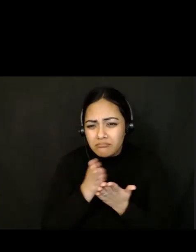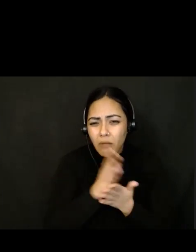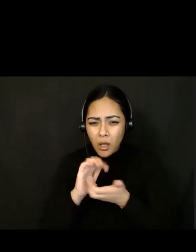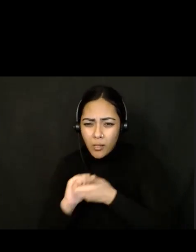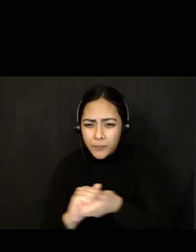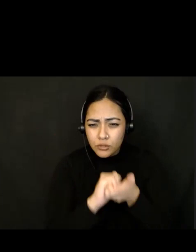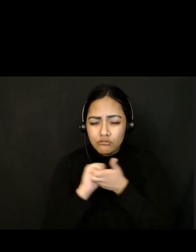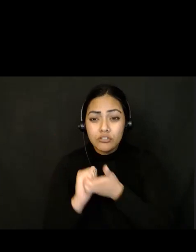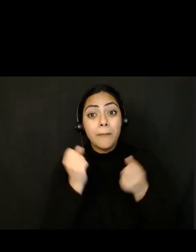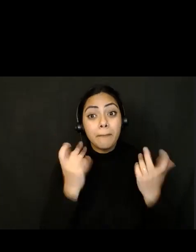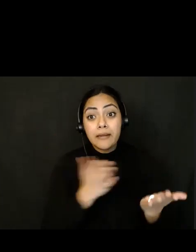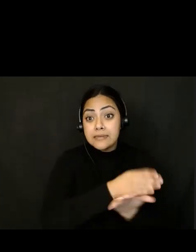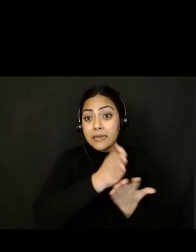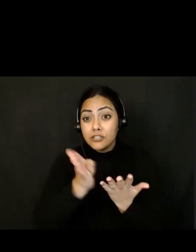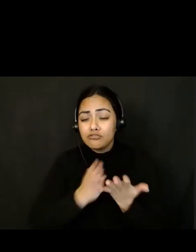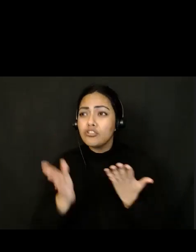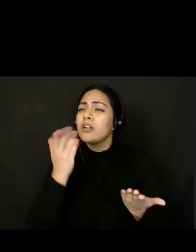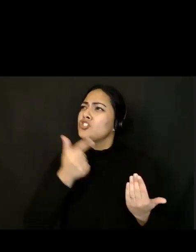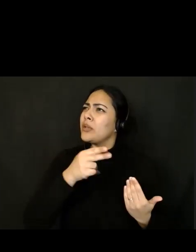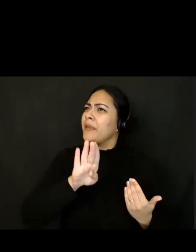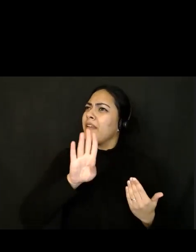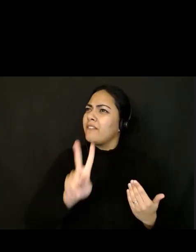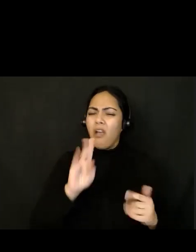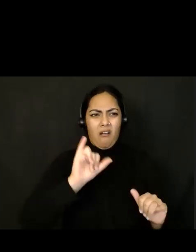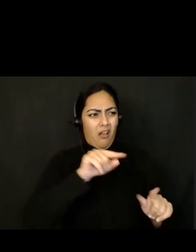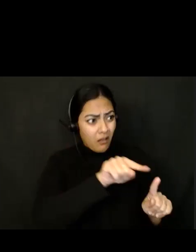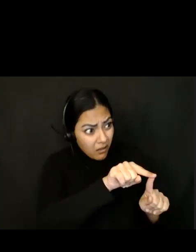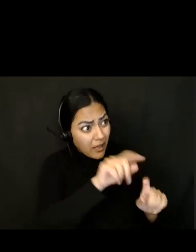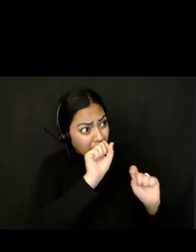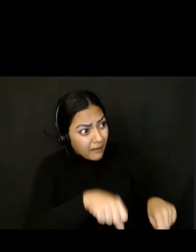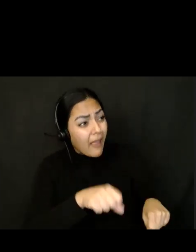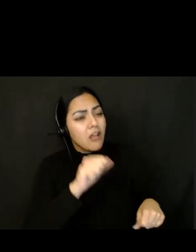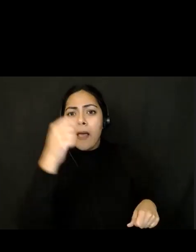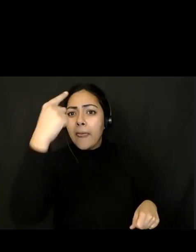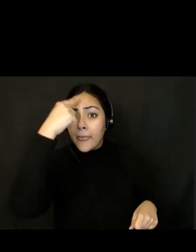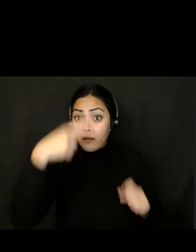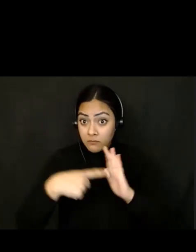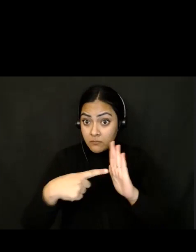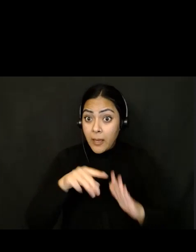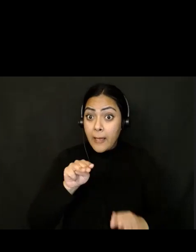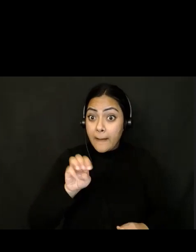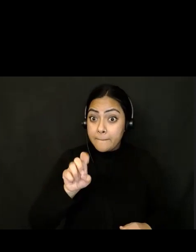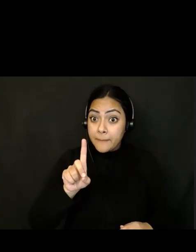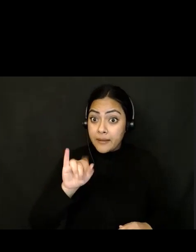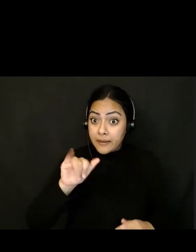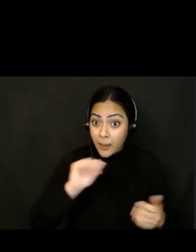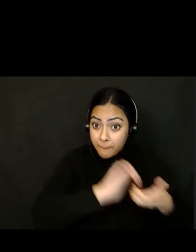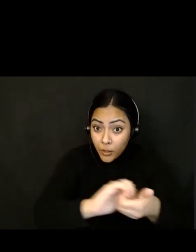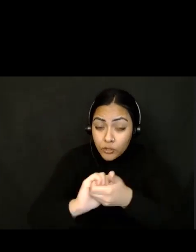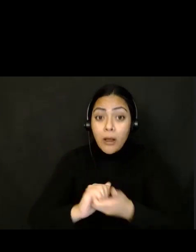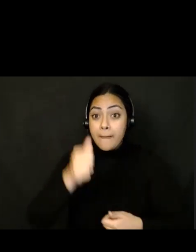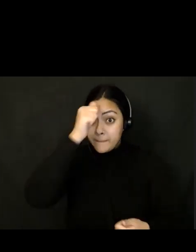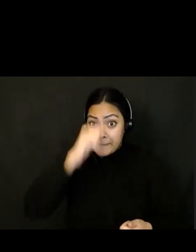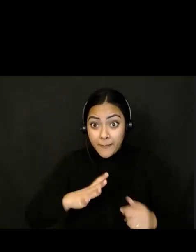of mind when it comes to addressing GBV. This can be media partners, men's organizations,